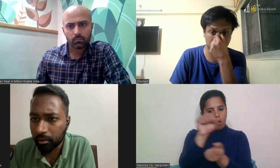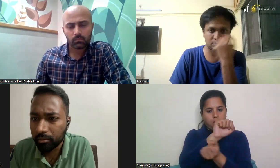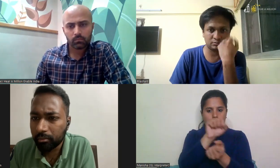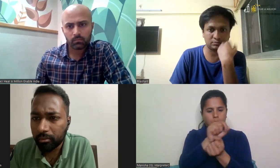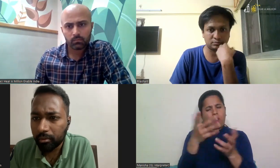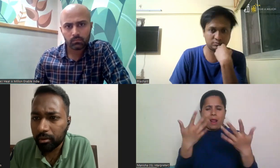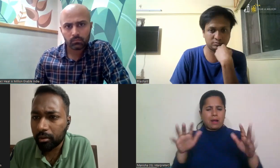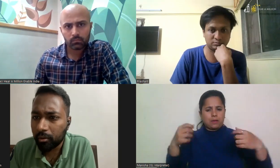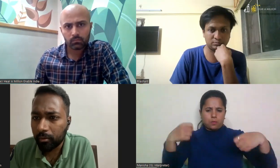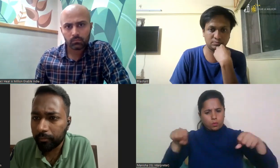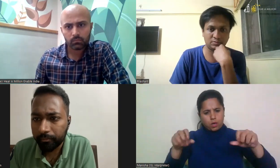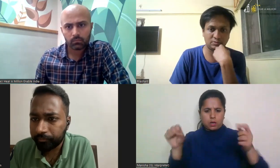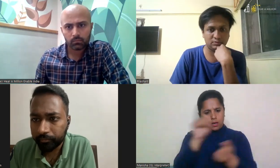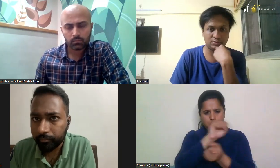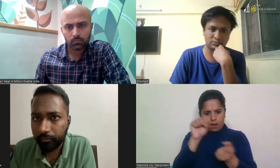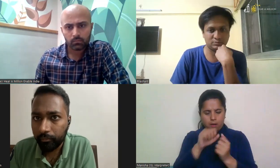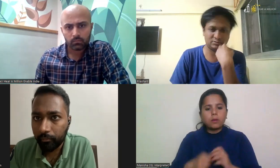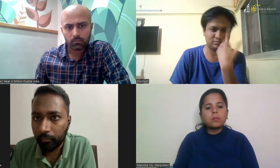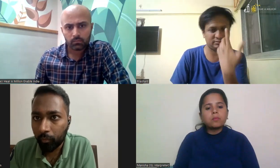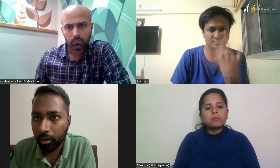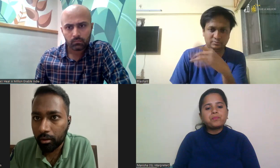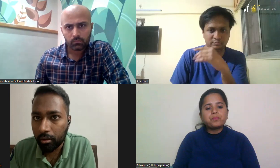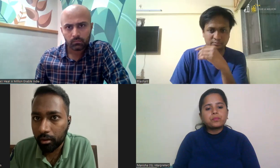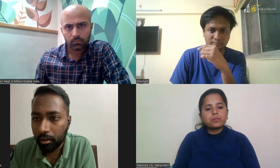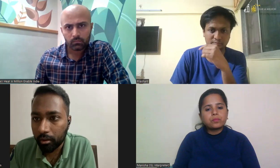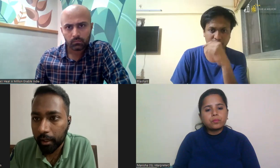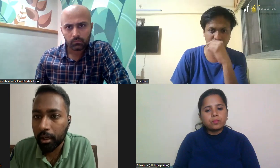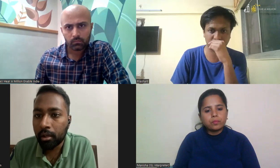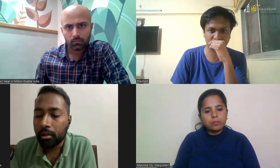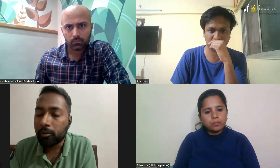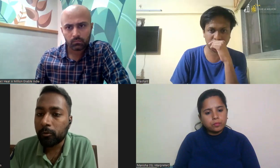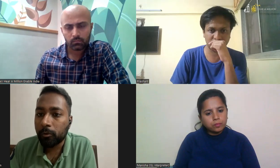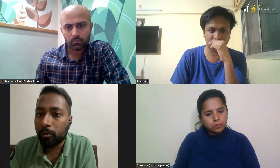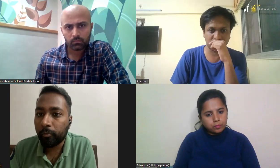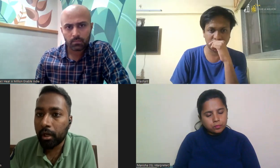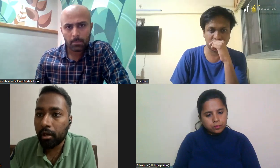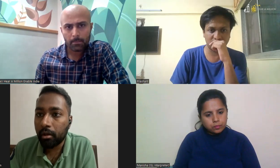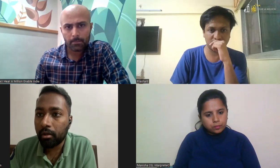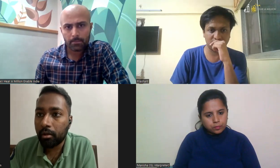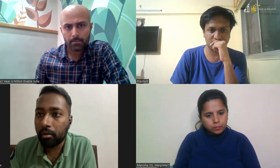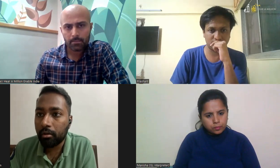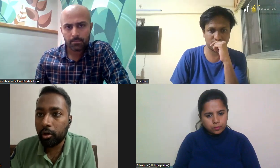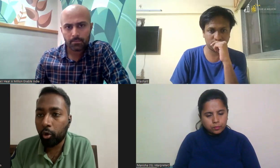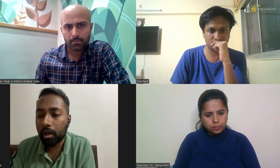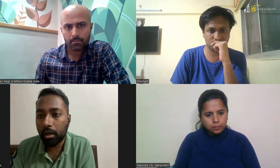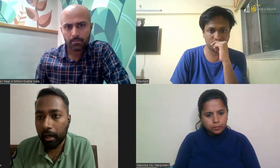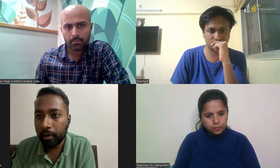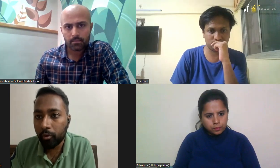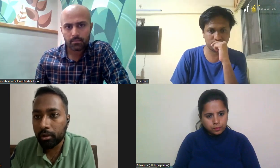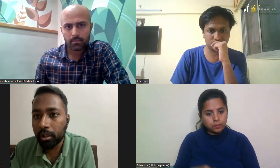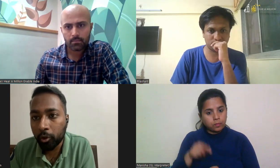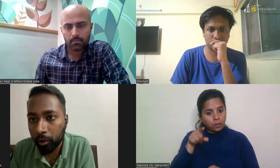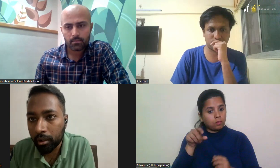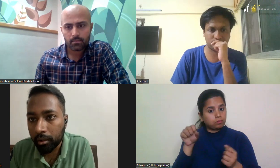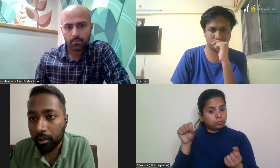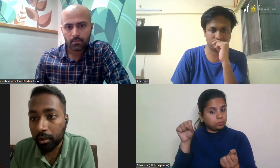vehicle, right? So when you are driving